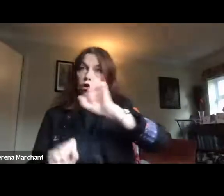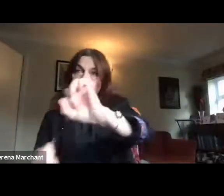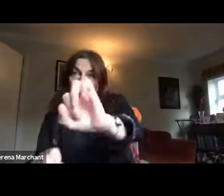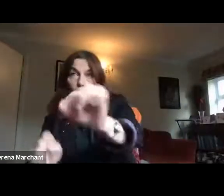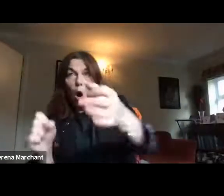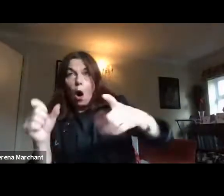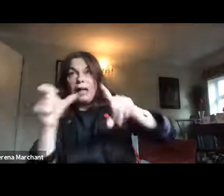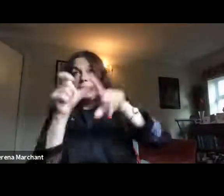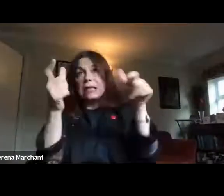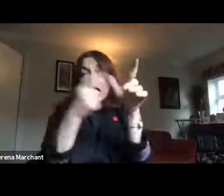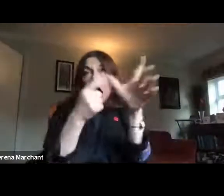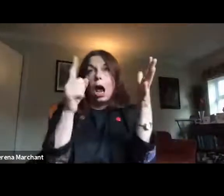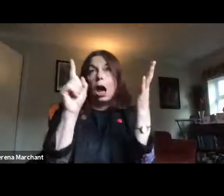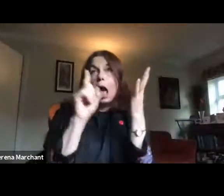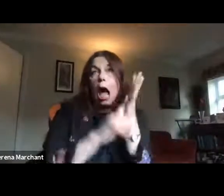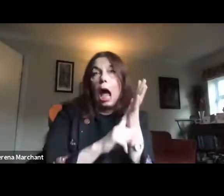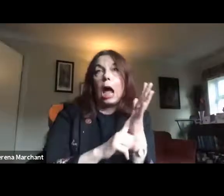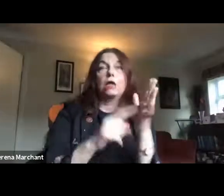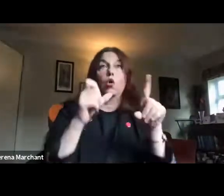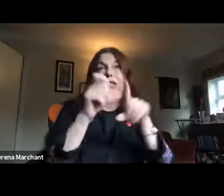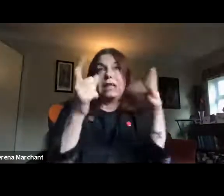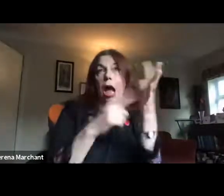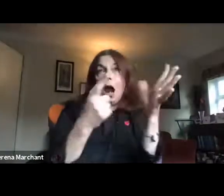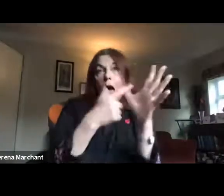They want us to